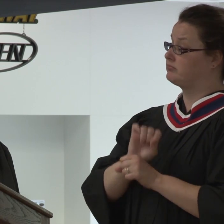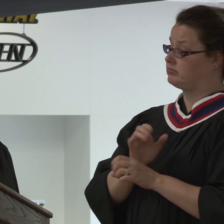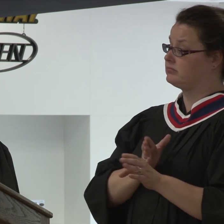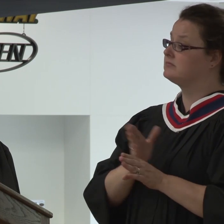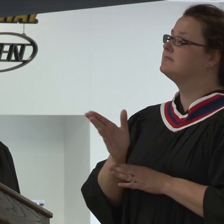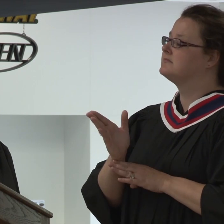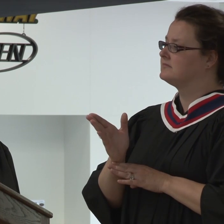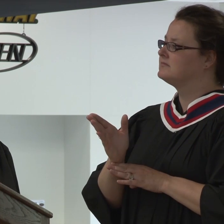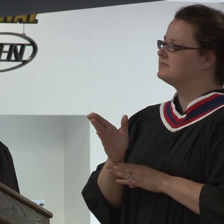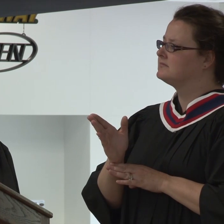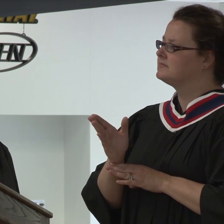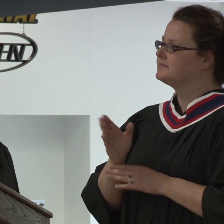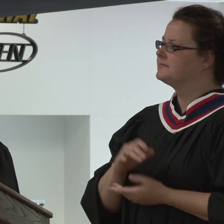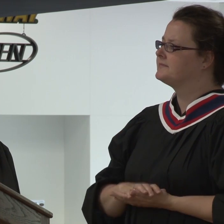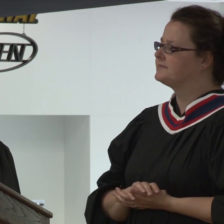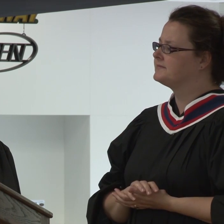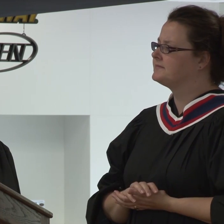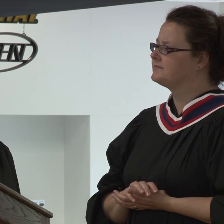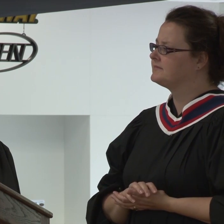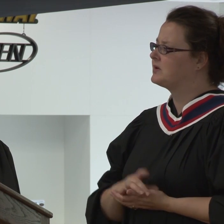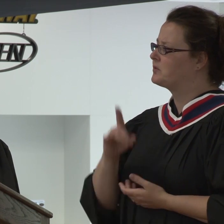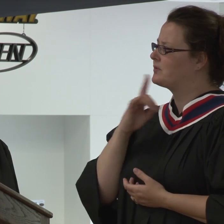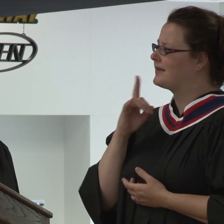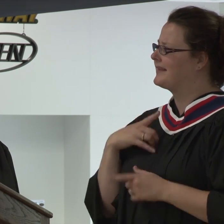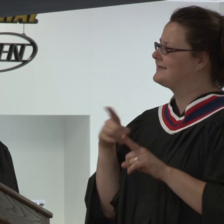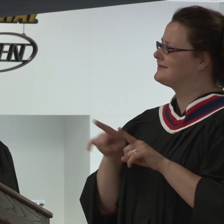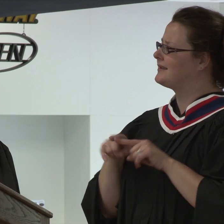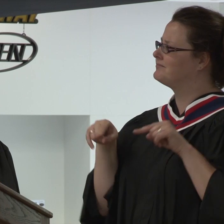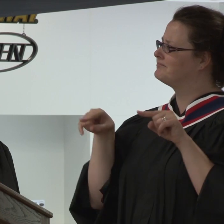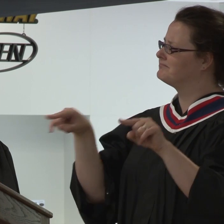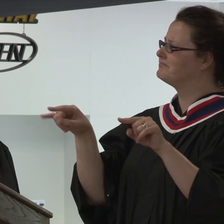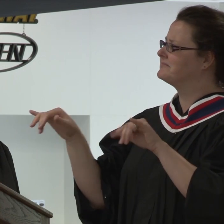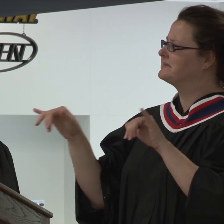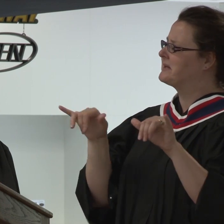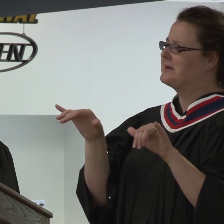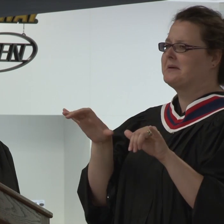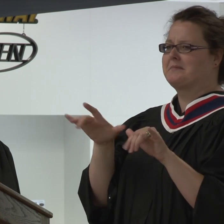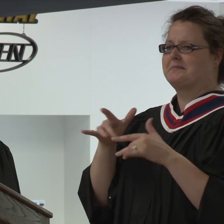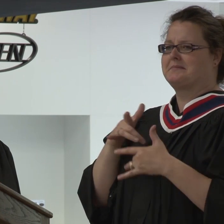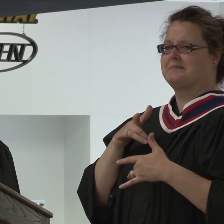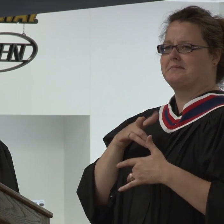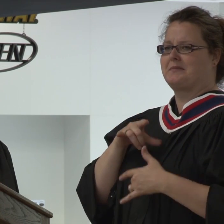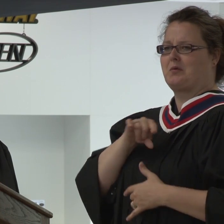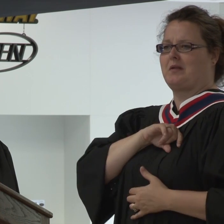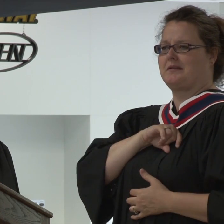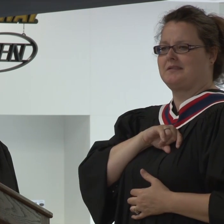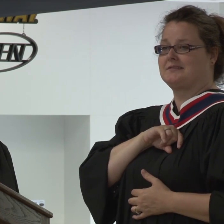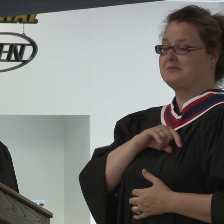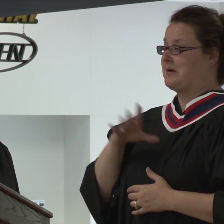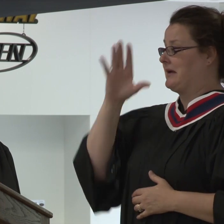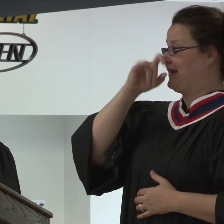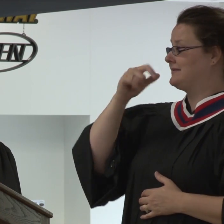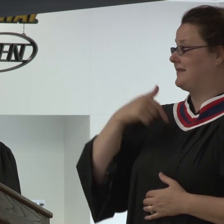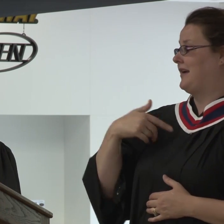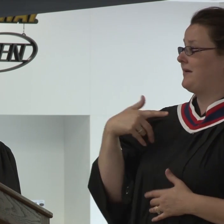also, strangely, an illustration of those characteristics. So I guess I'm a